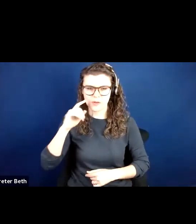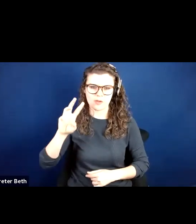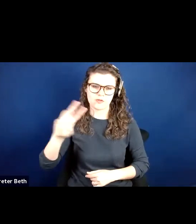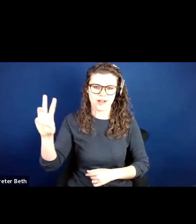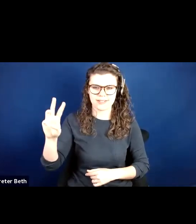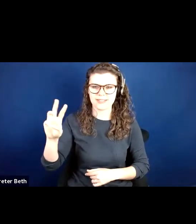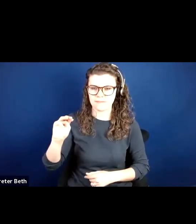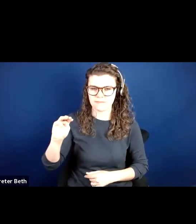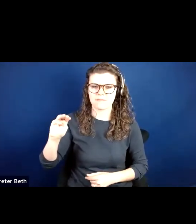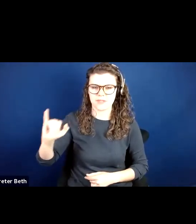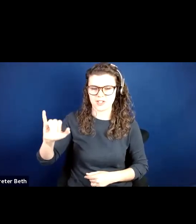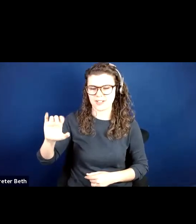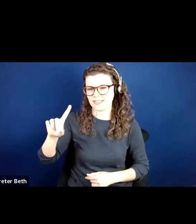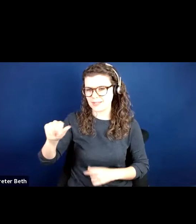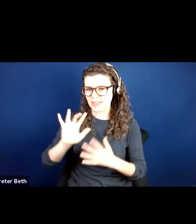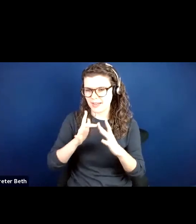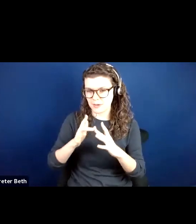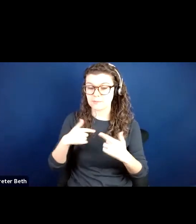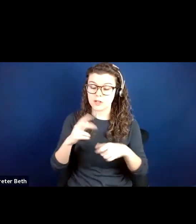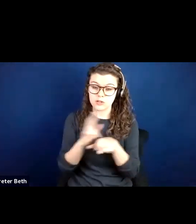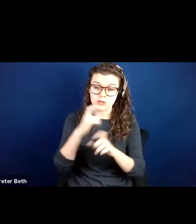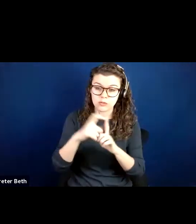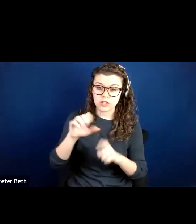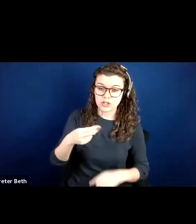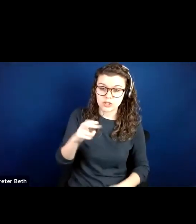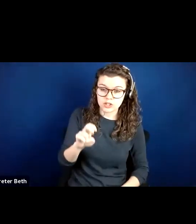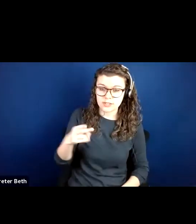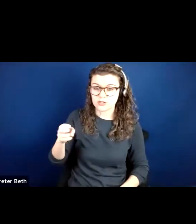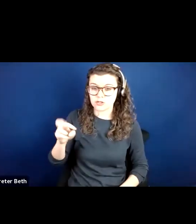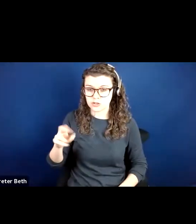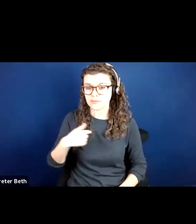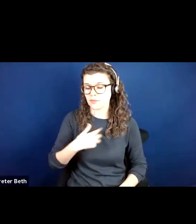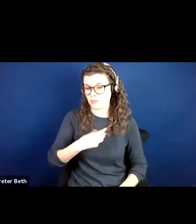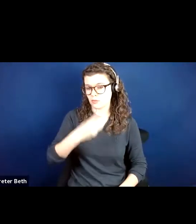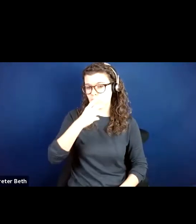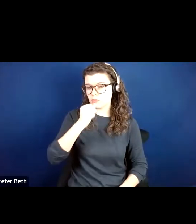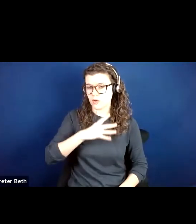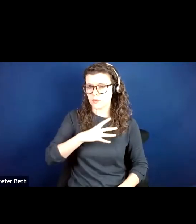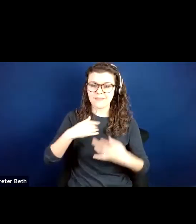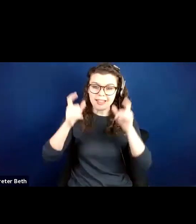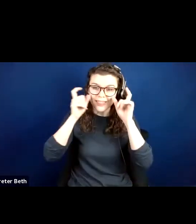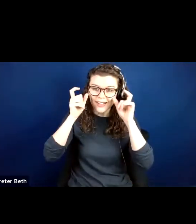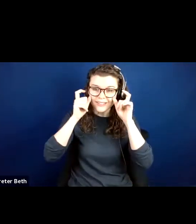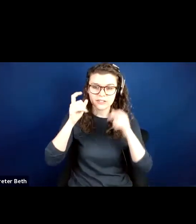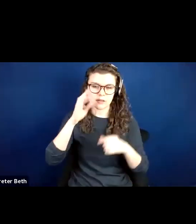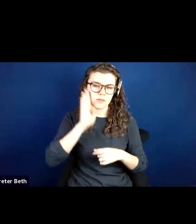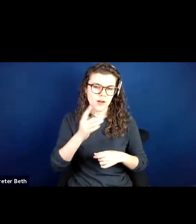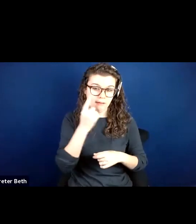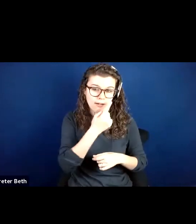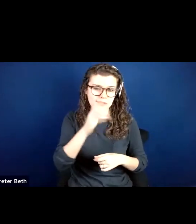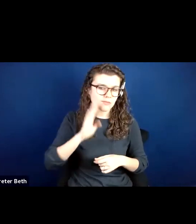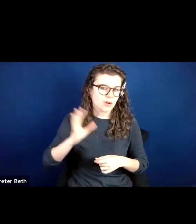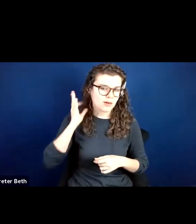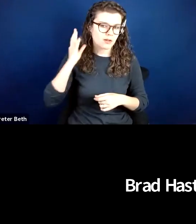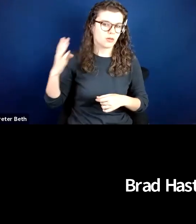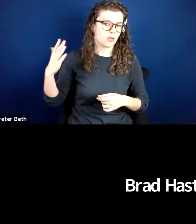she and her, and I'm a white woman who wears glasses. I have brown eyes and long brown hair. And I'm presenting